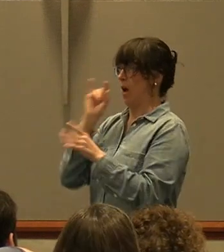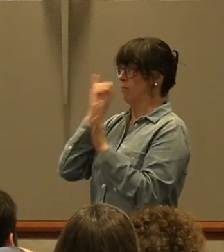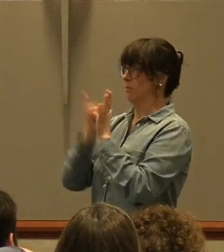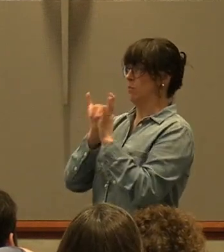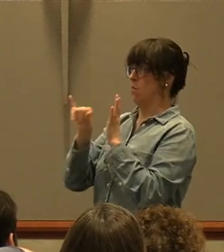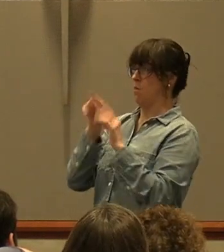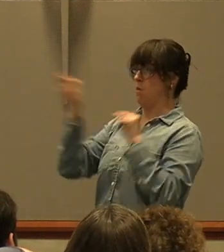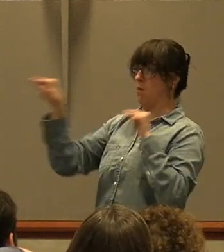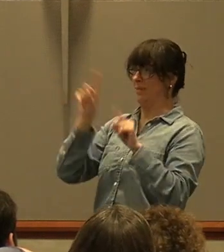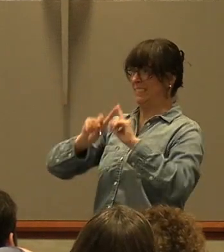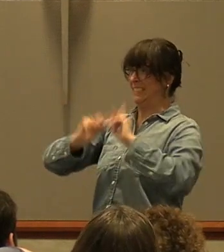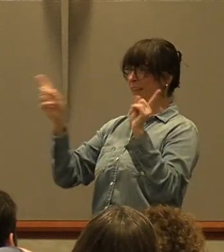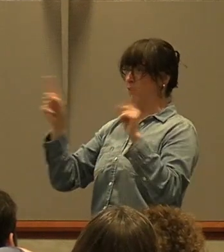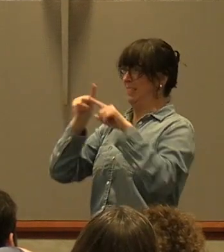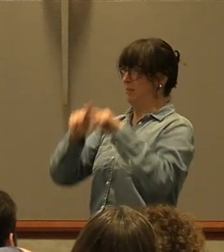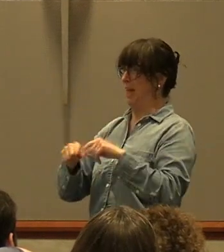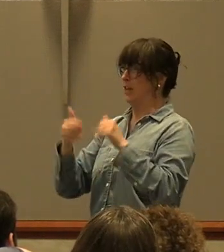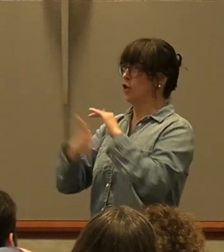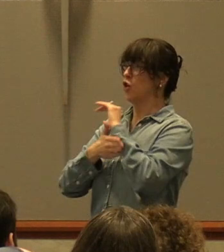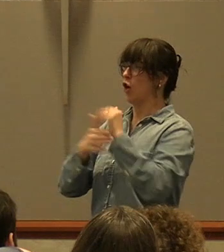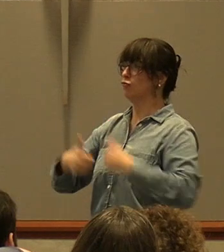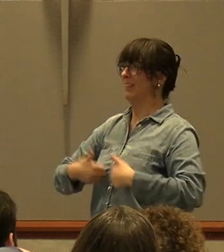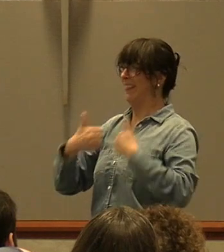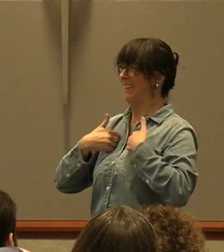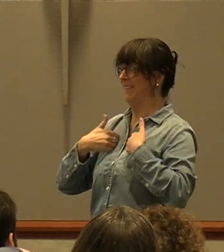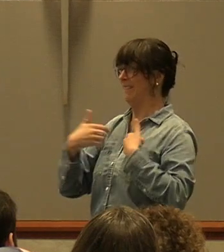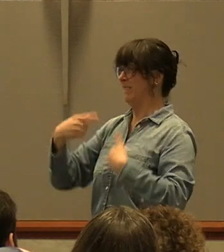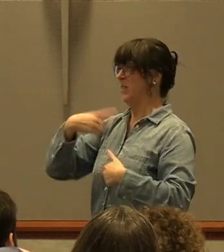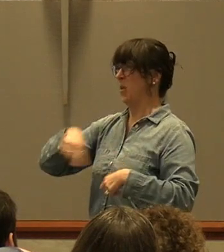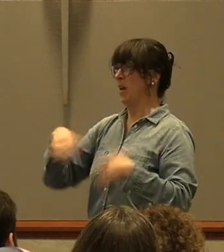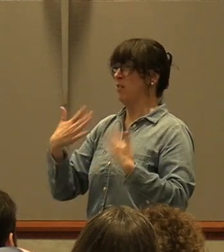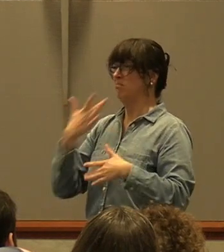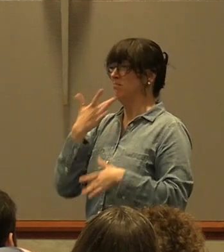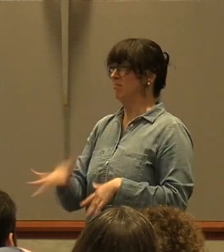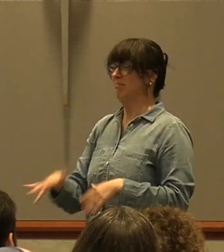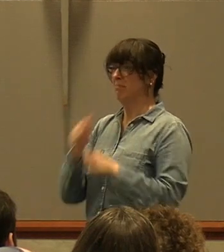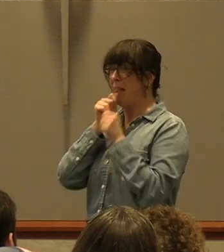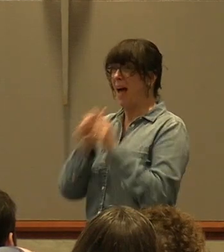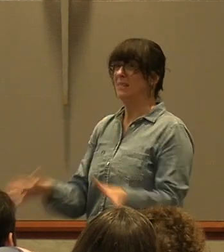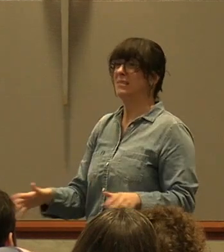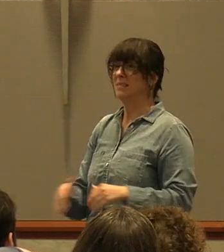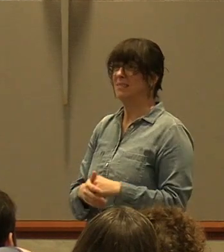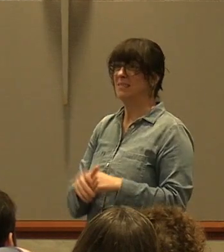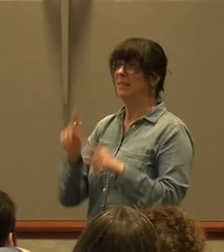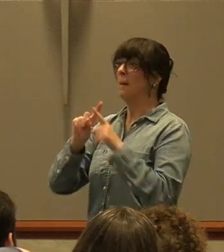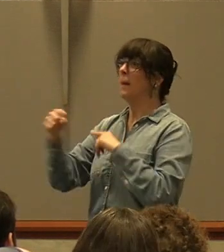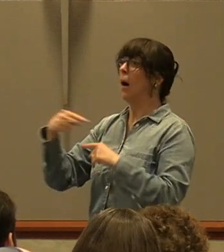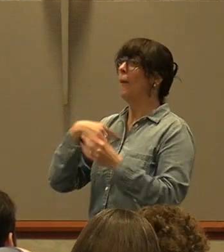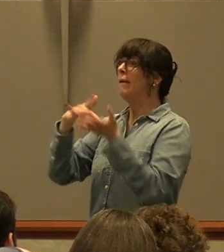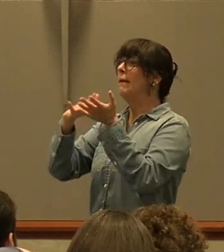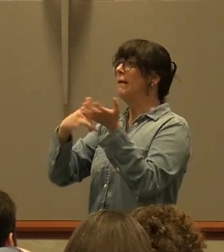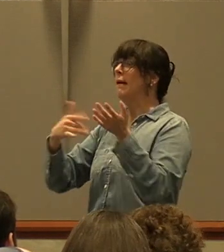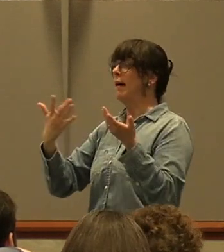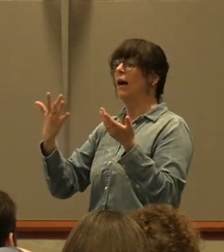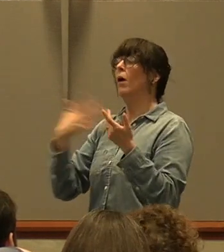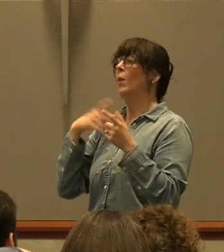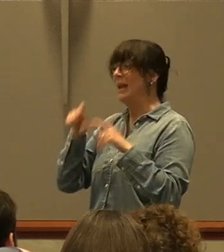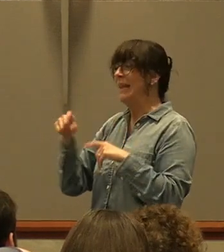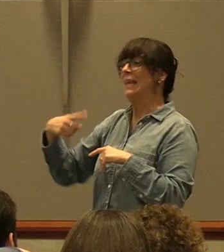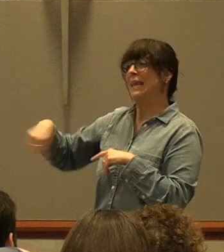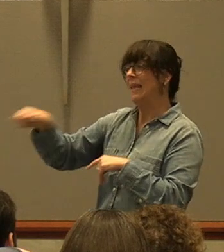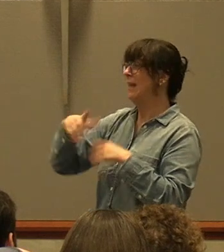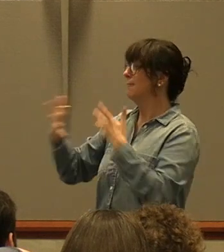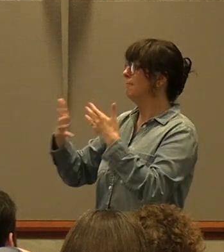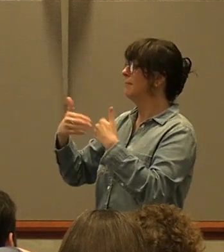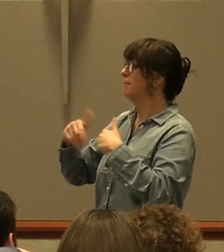around the world in the country you live in. We're blessed. But we can't take it for granted, and we need them engaged. It does not